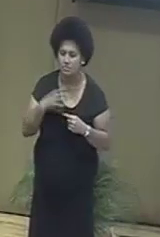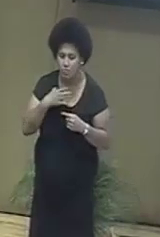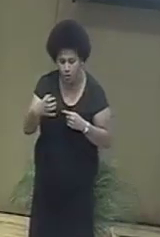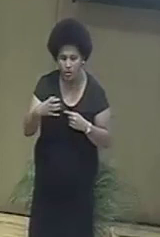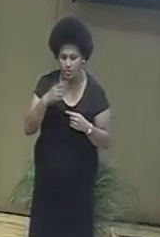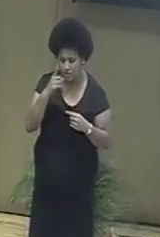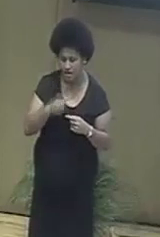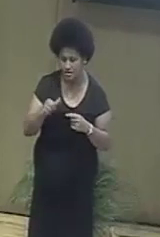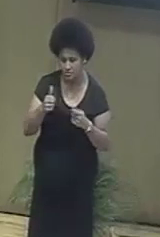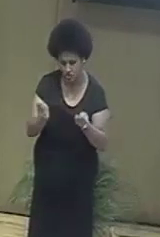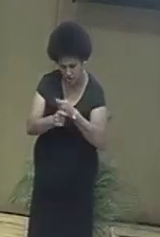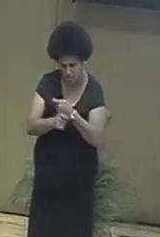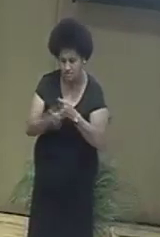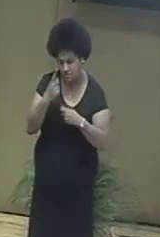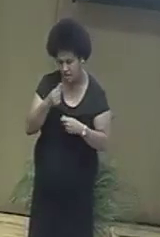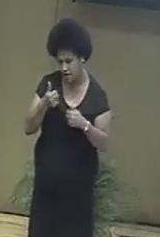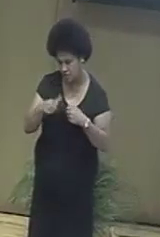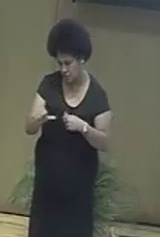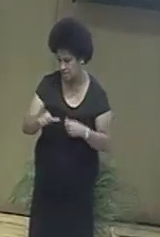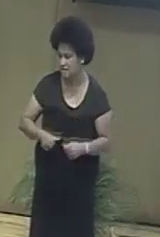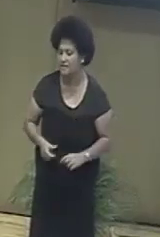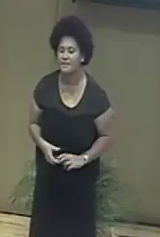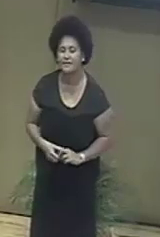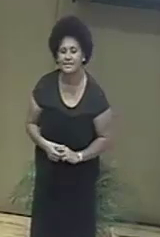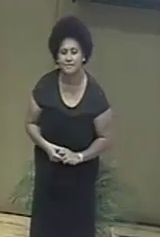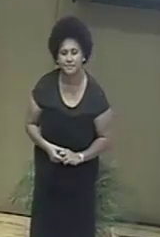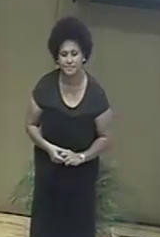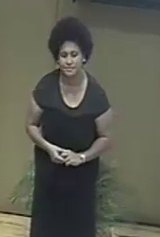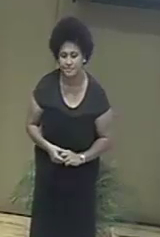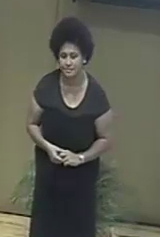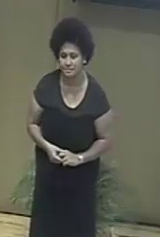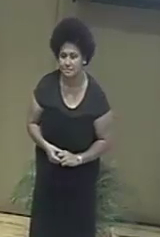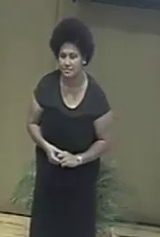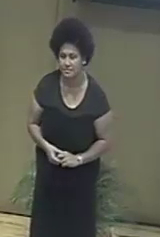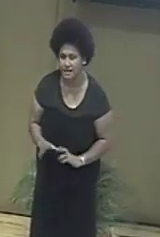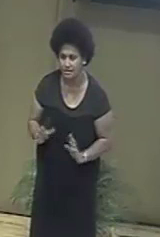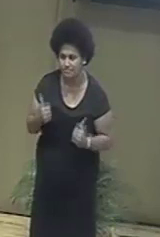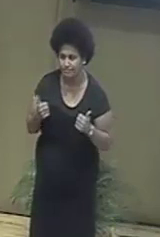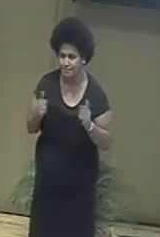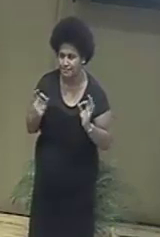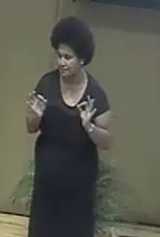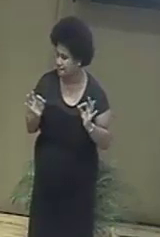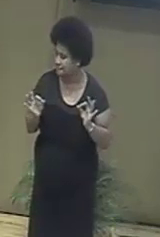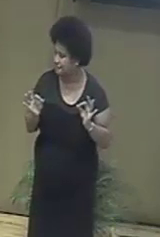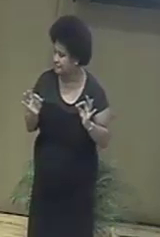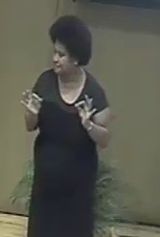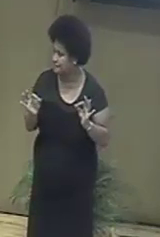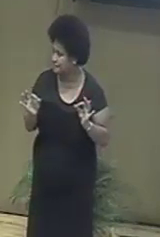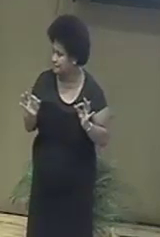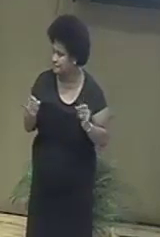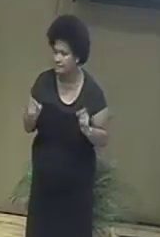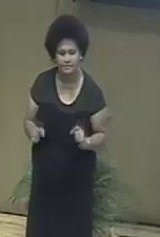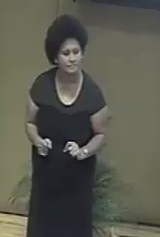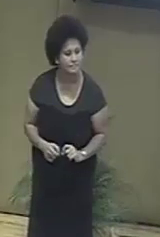more adaptable in terms of the way we can use those going forward. So wonderful. Turn